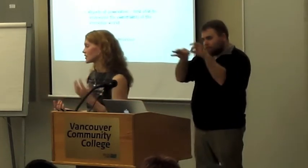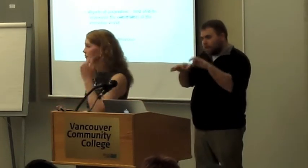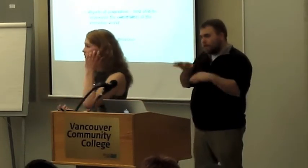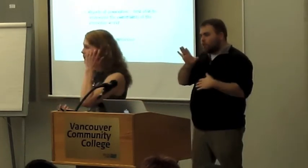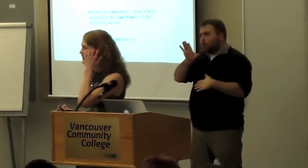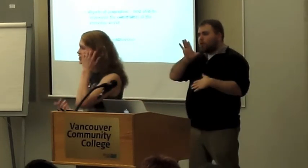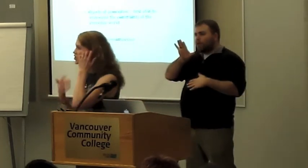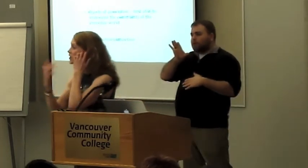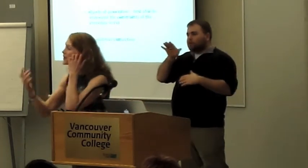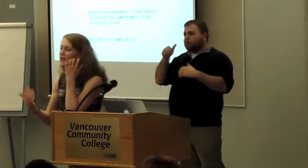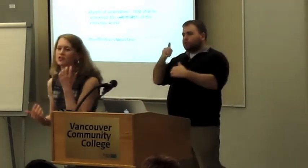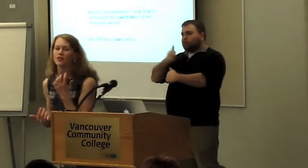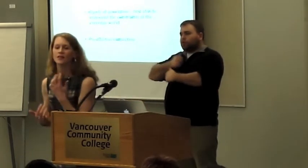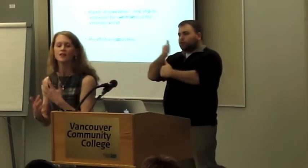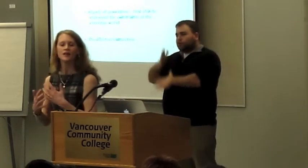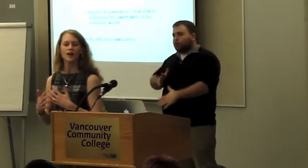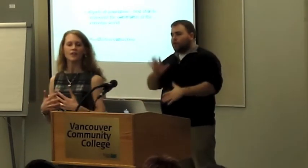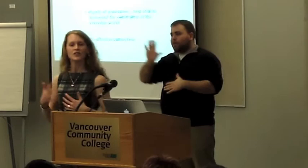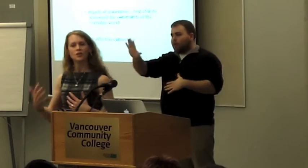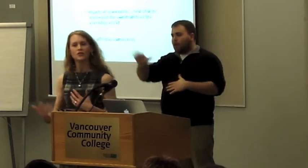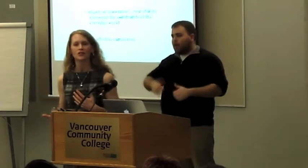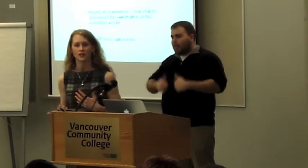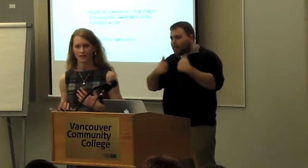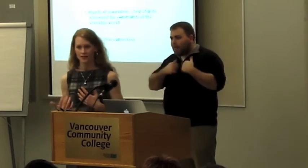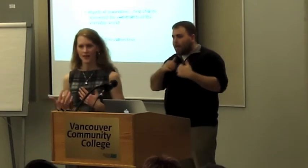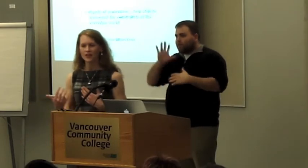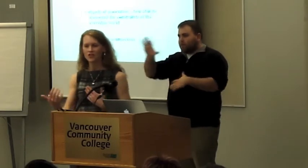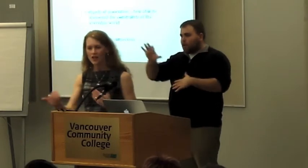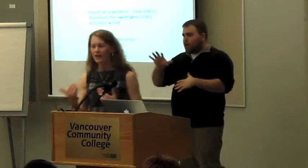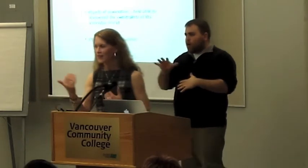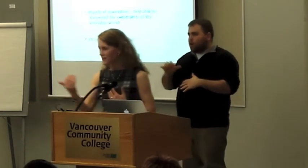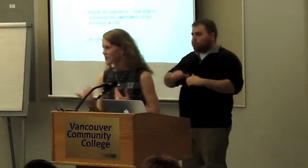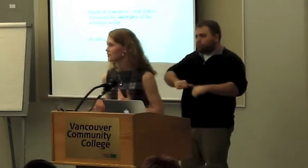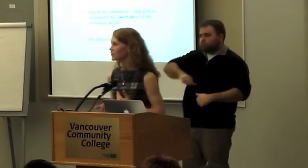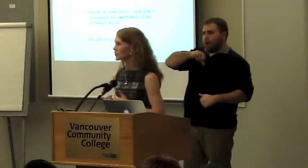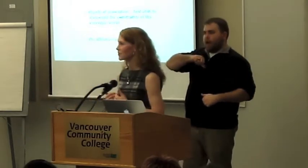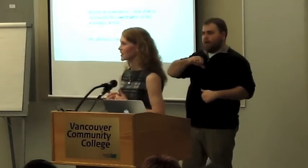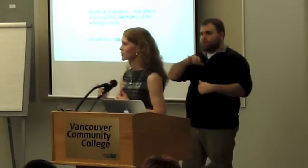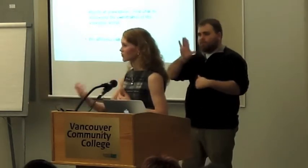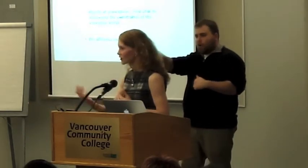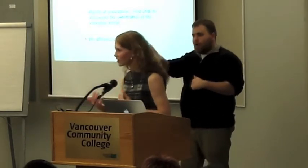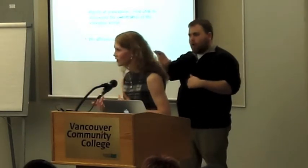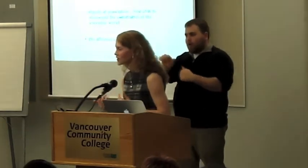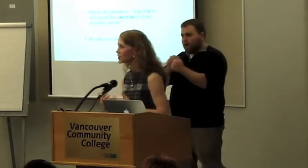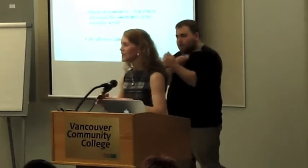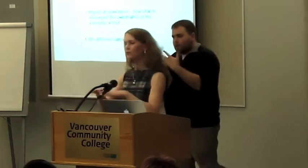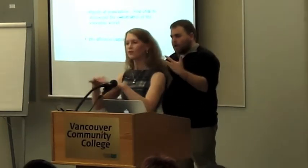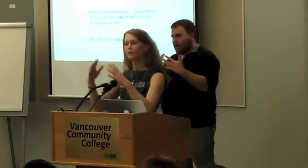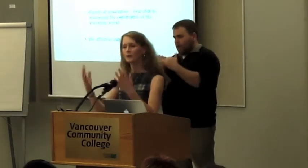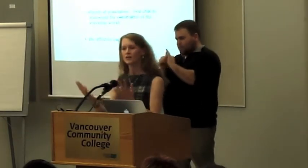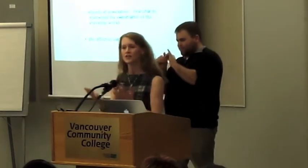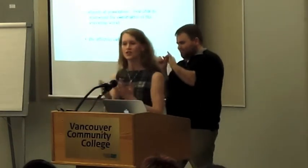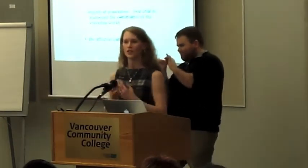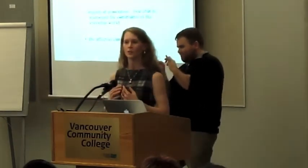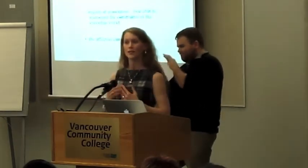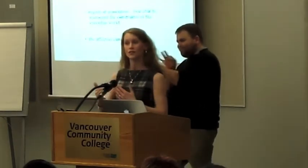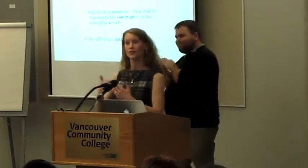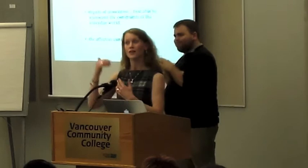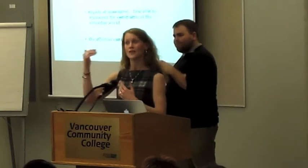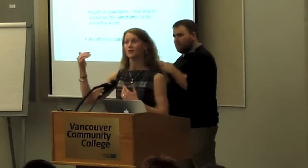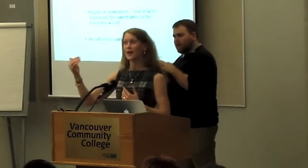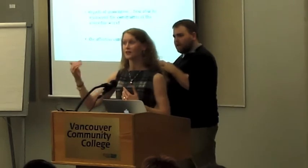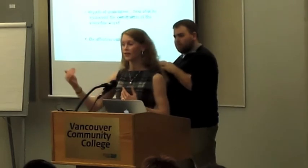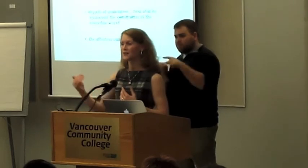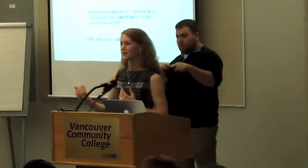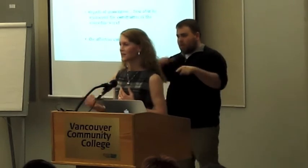too stereotypical, but the determination of a soldier. They can share that sense of determination or courage if we frame our teaching in a way